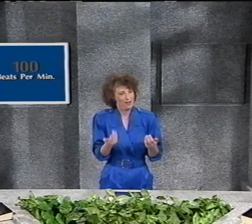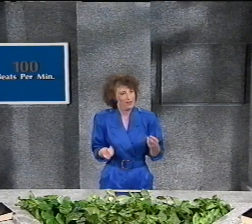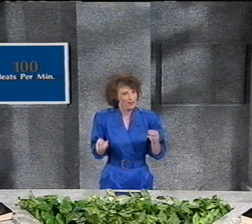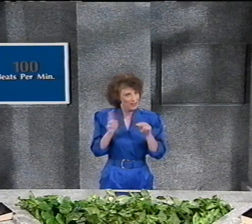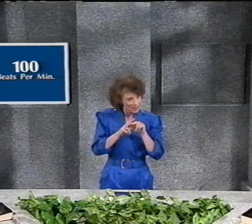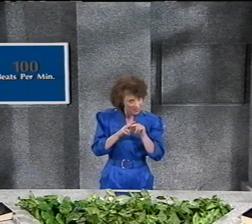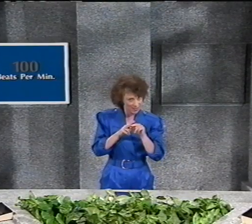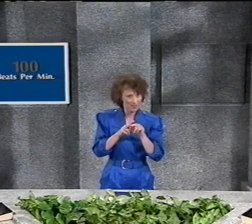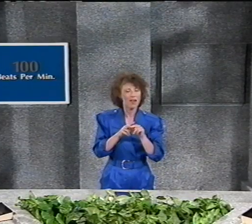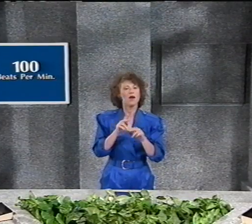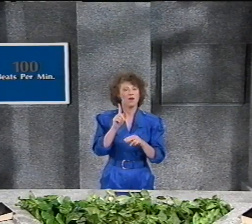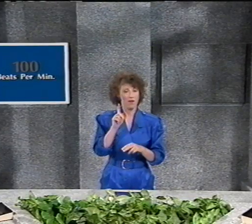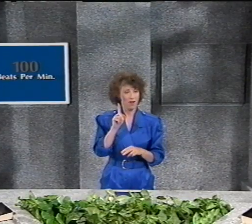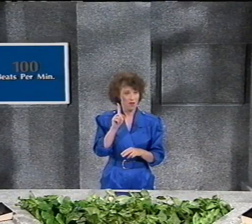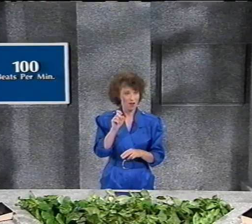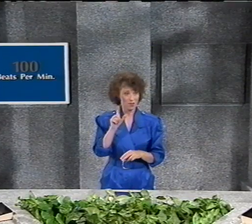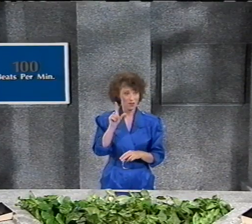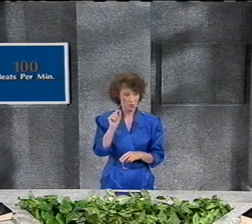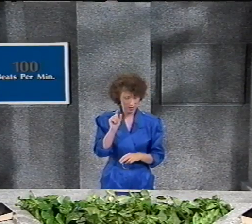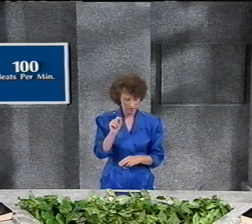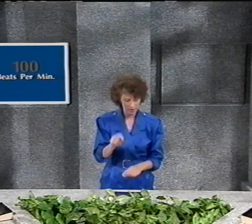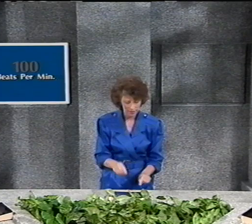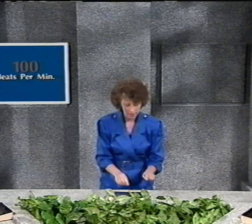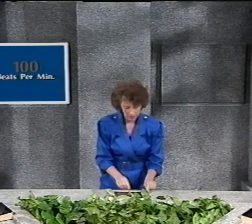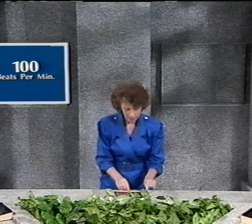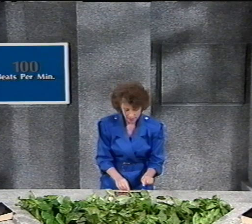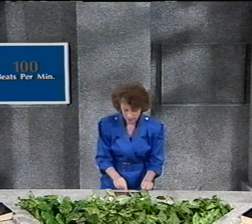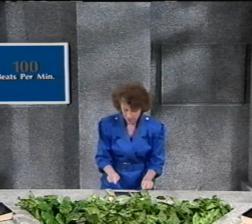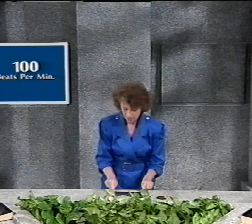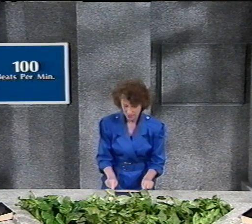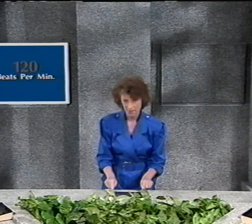Good. Now let's increase the speed.